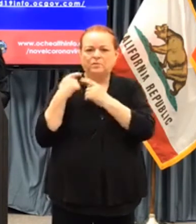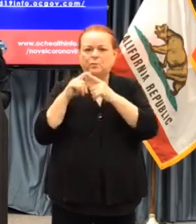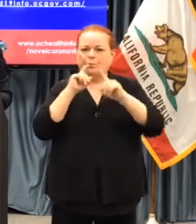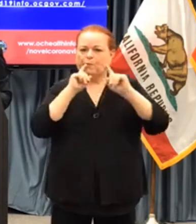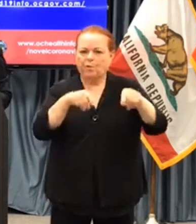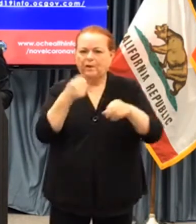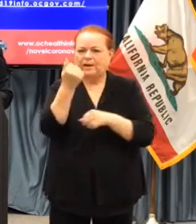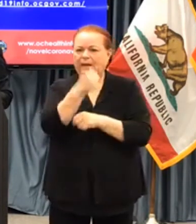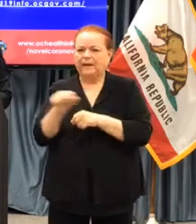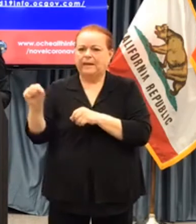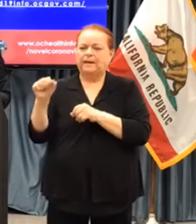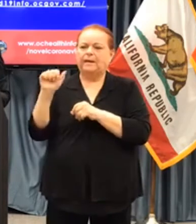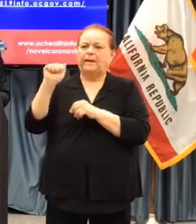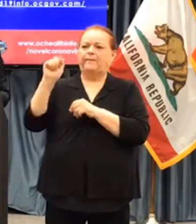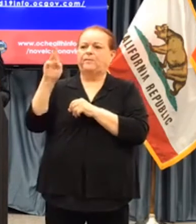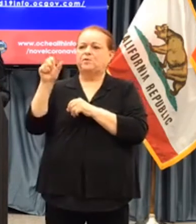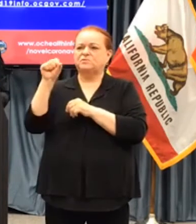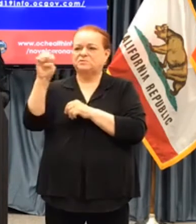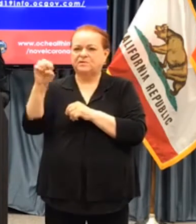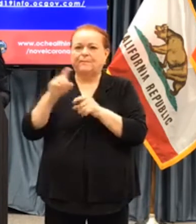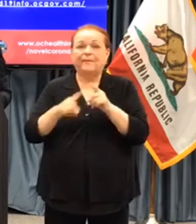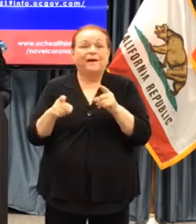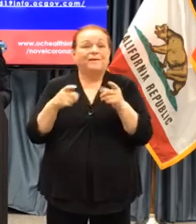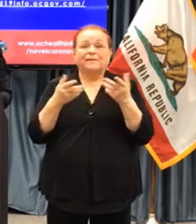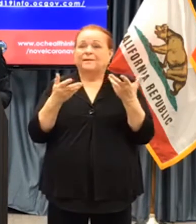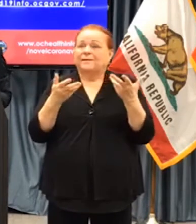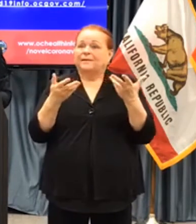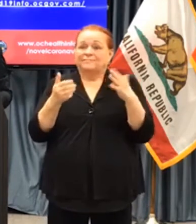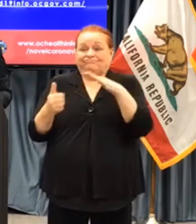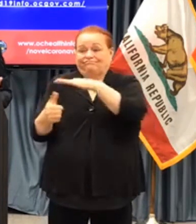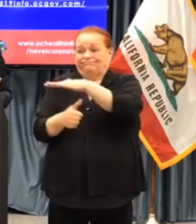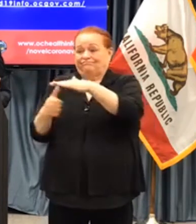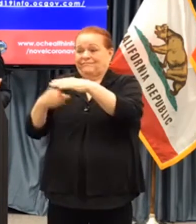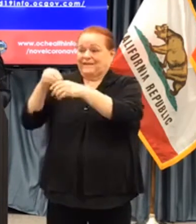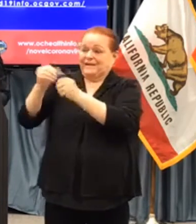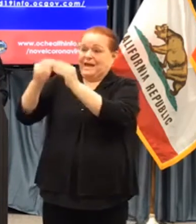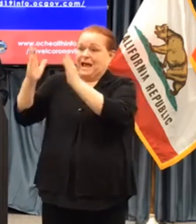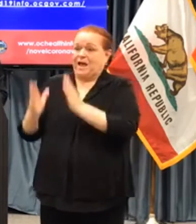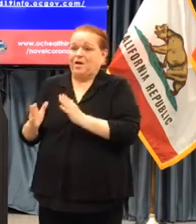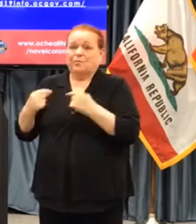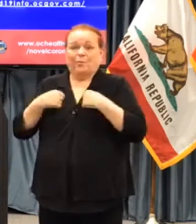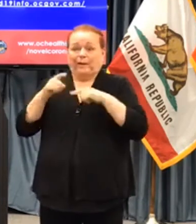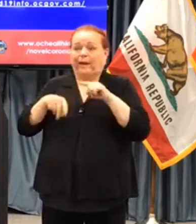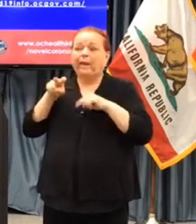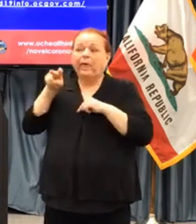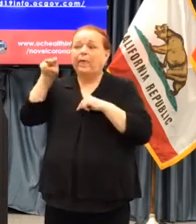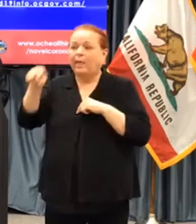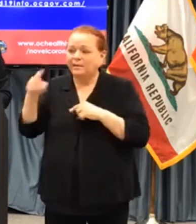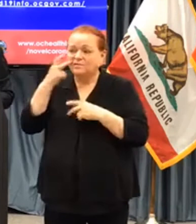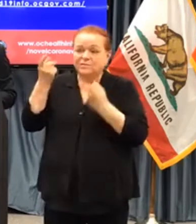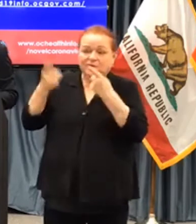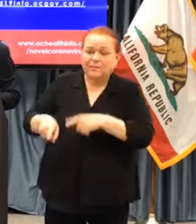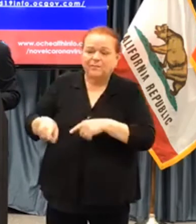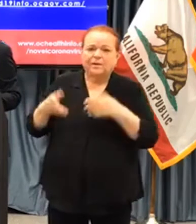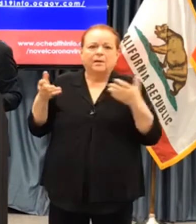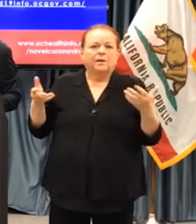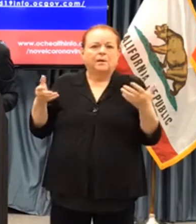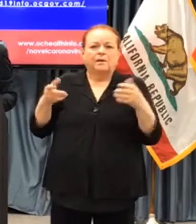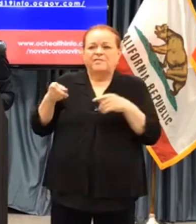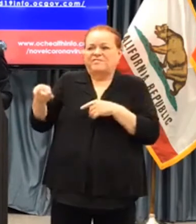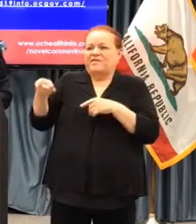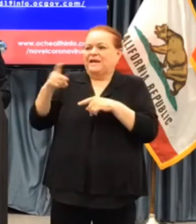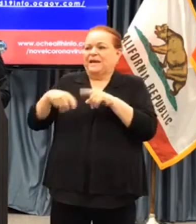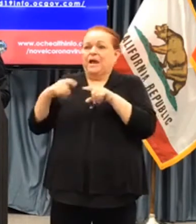homes behind closed doors, there's things that are going on that if somebody doesn't have the ability to pick up the phone and call 911, or they don't have